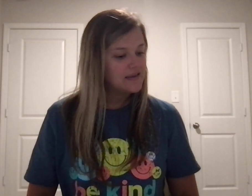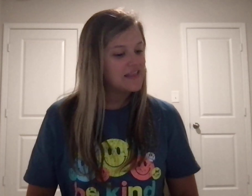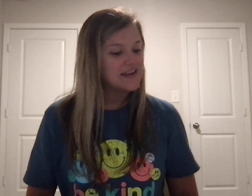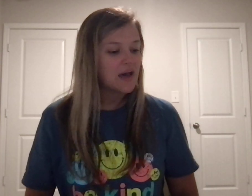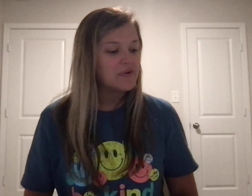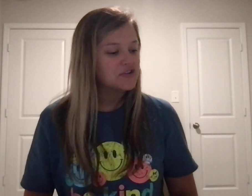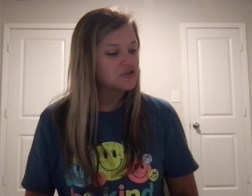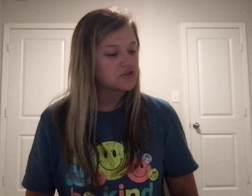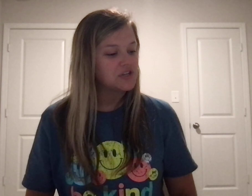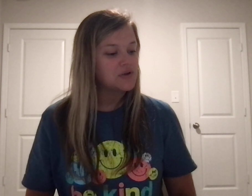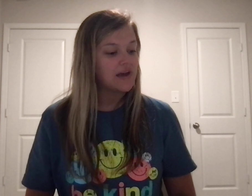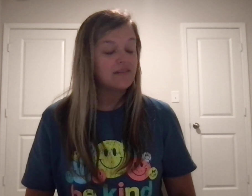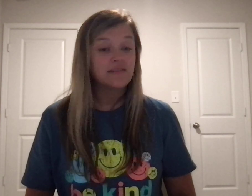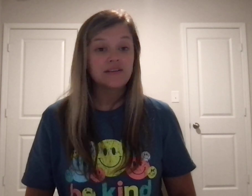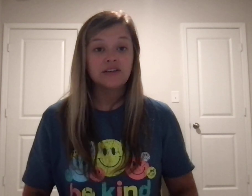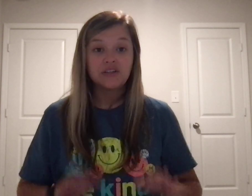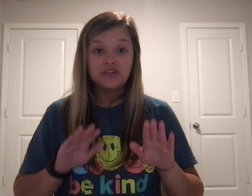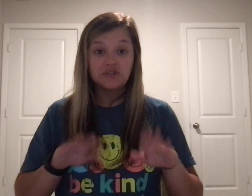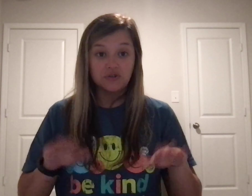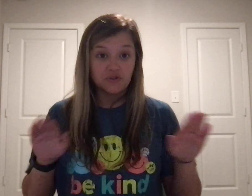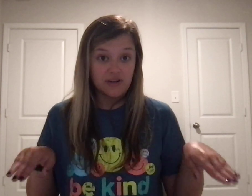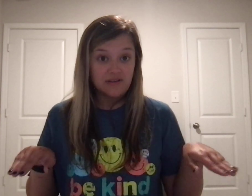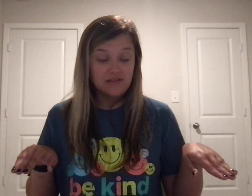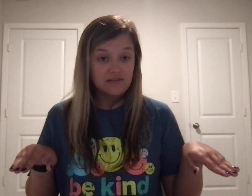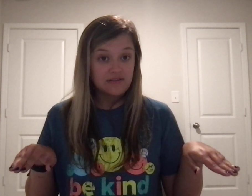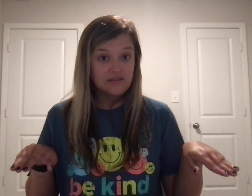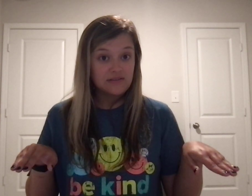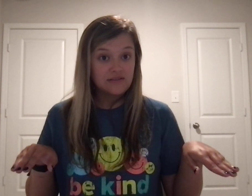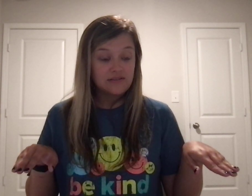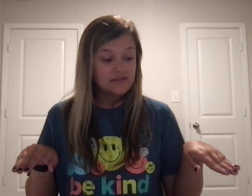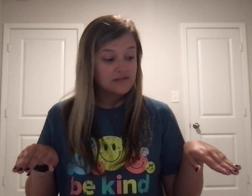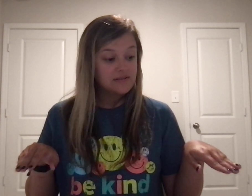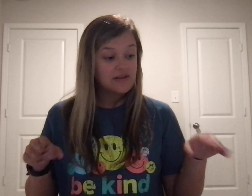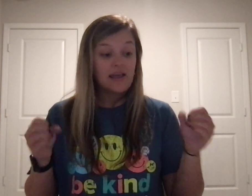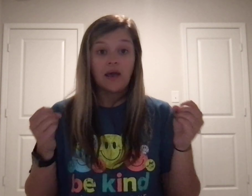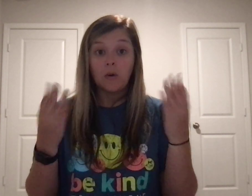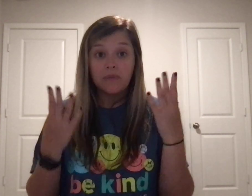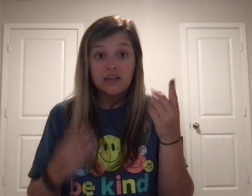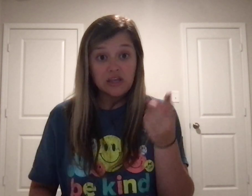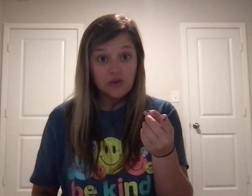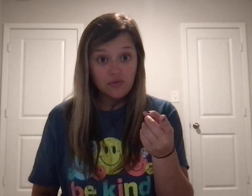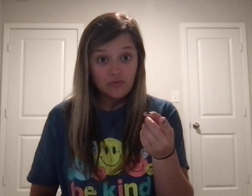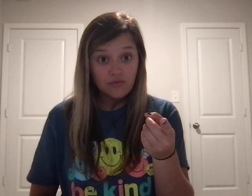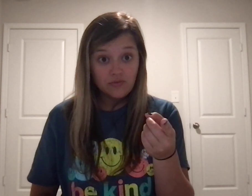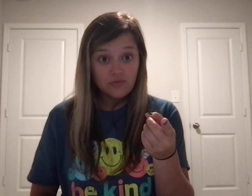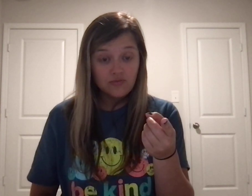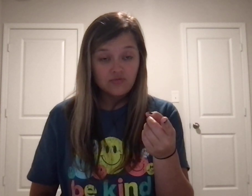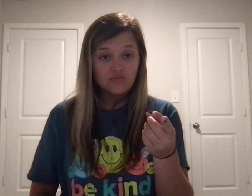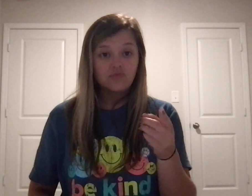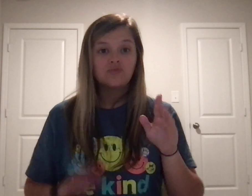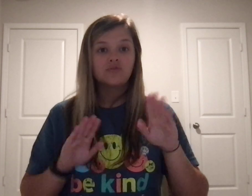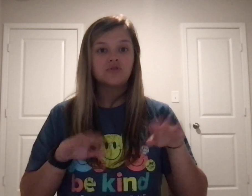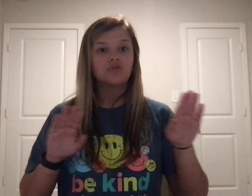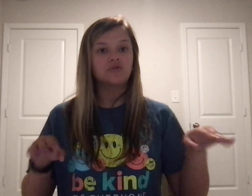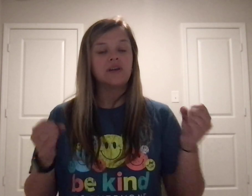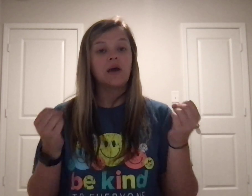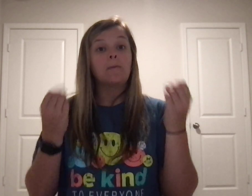And how many children do you have? Children. How many you? Children, how many